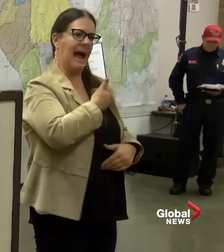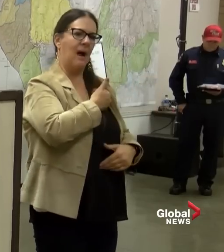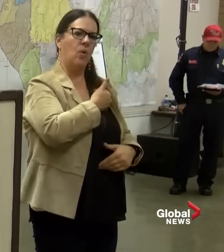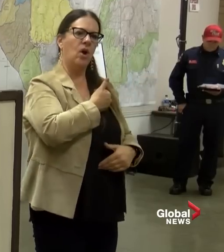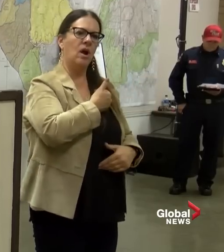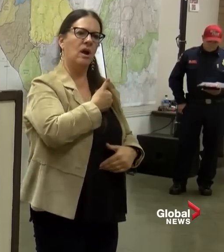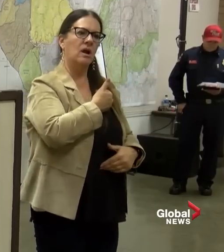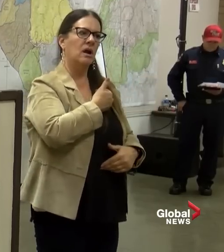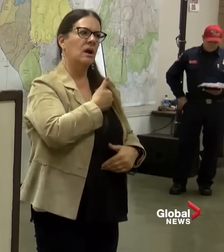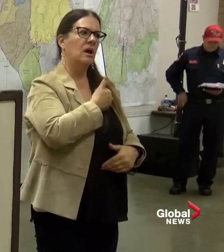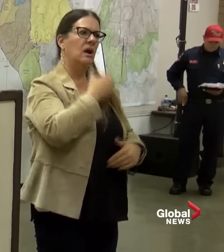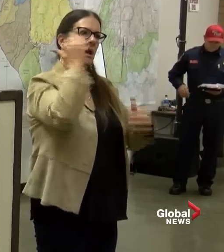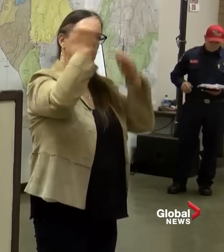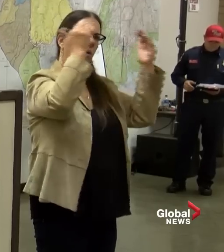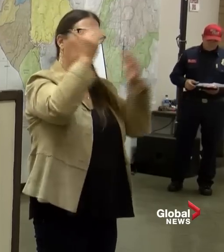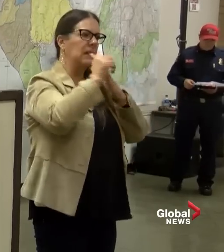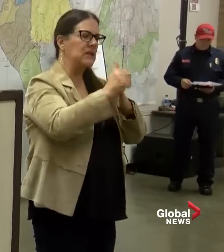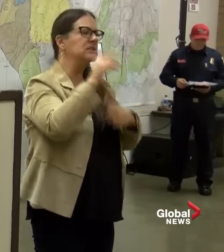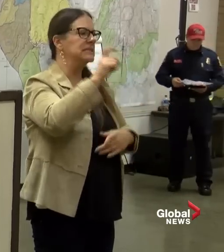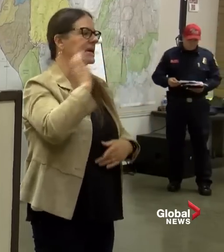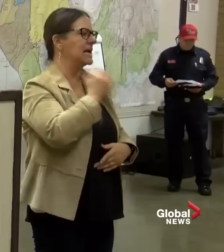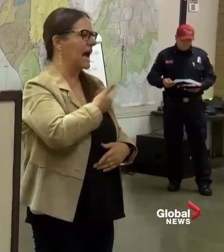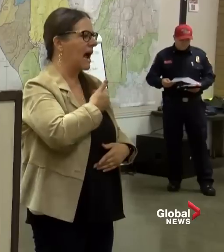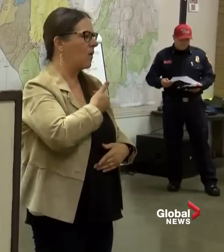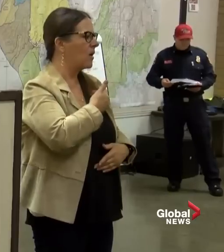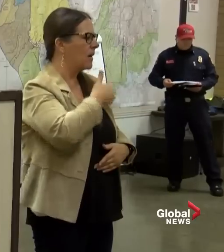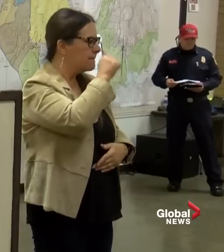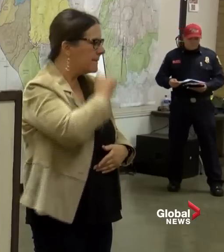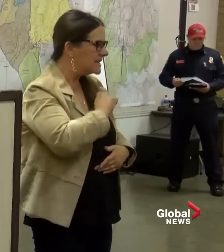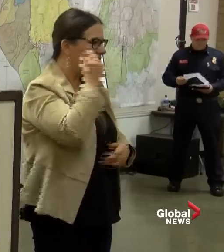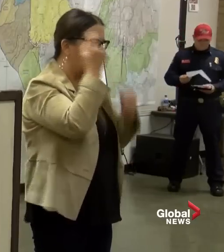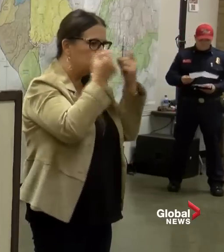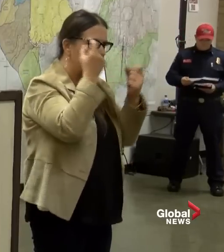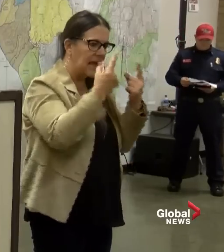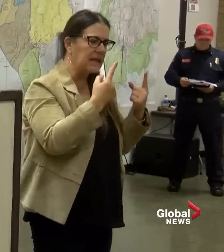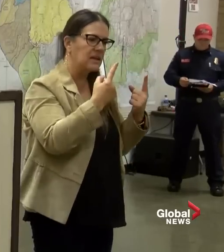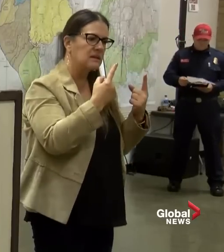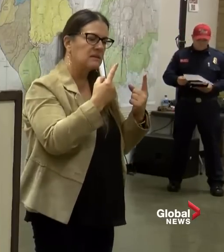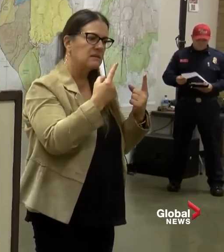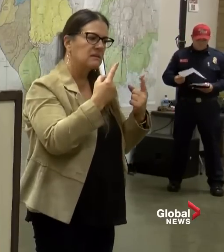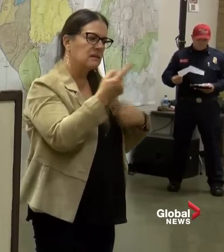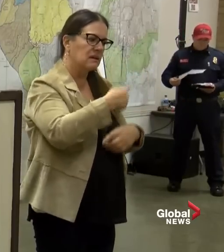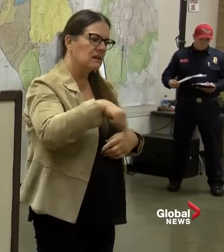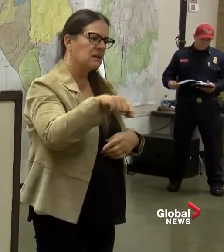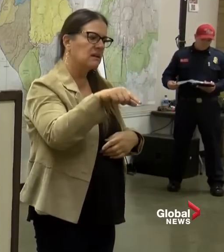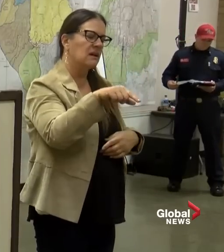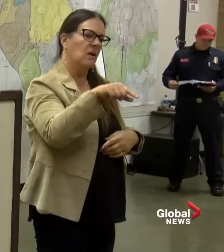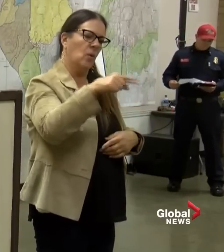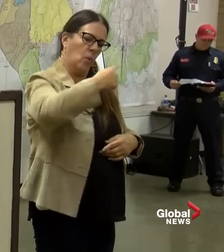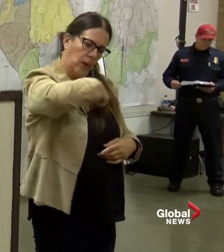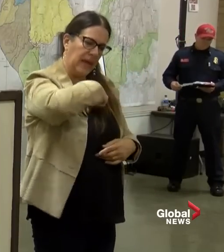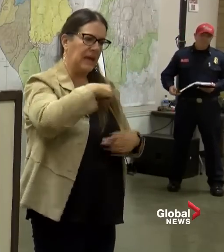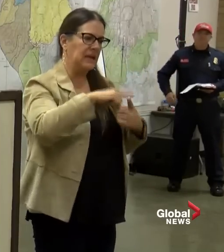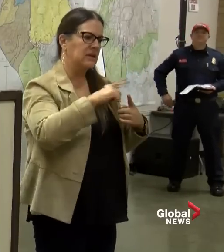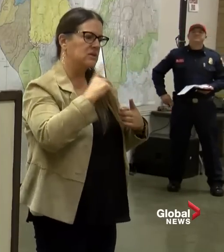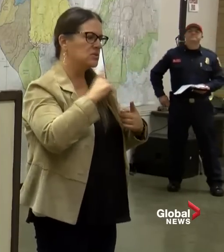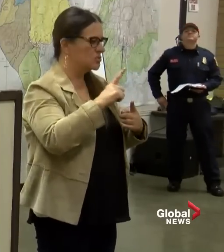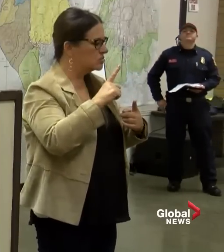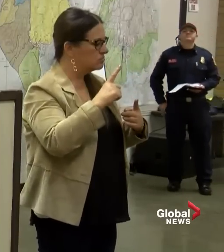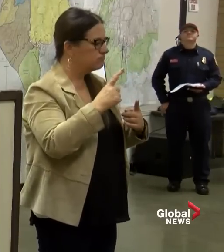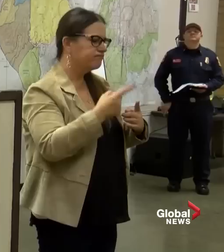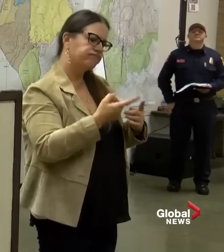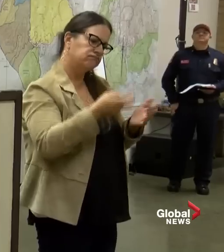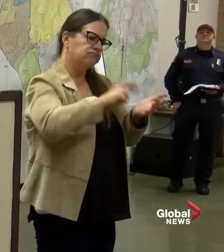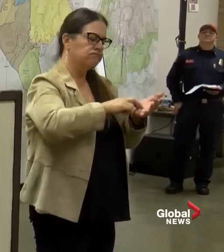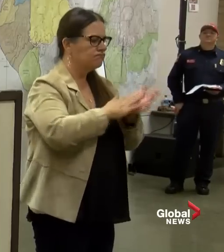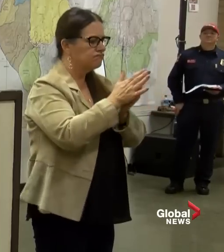our patience and understanding as they continue to step up and serve our students. They